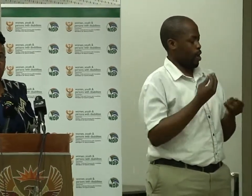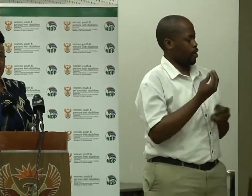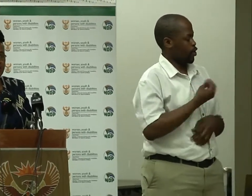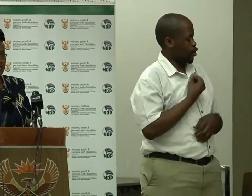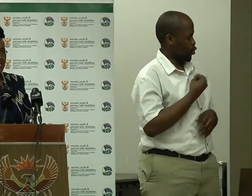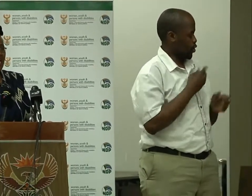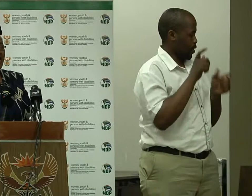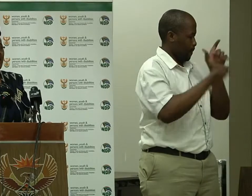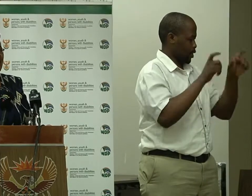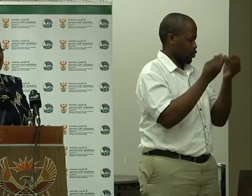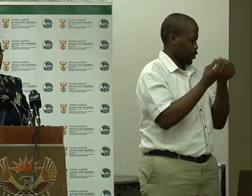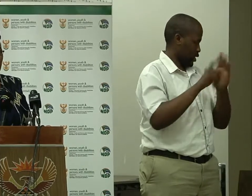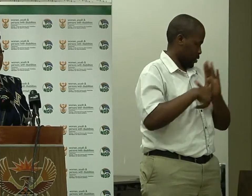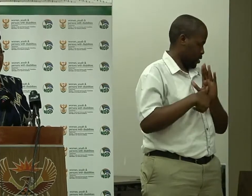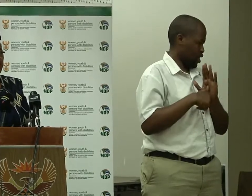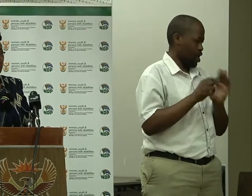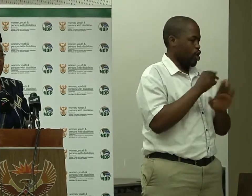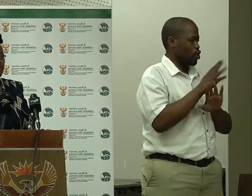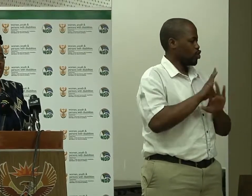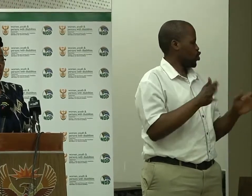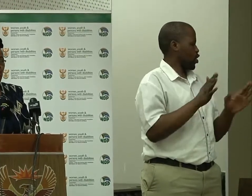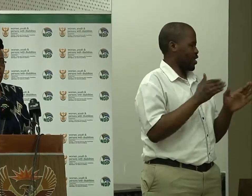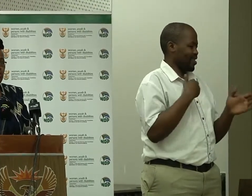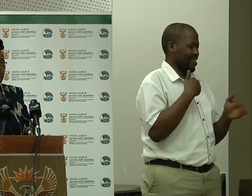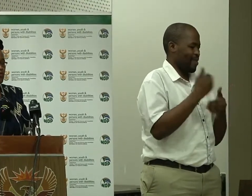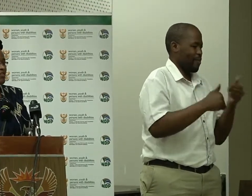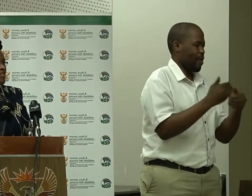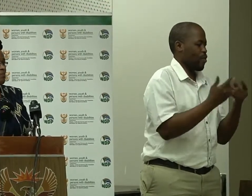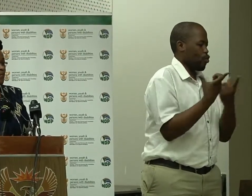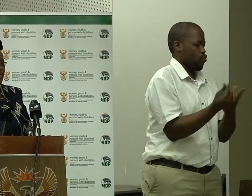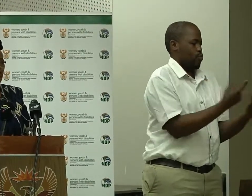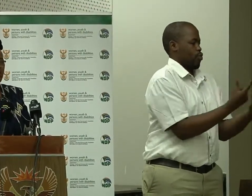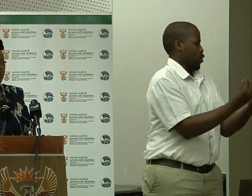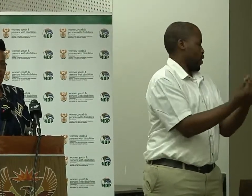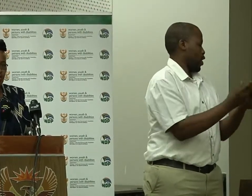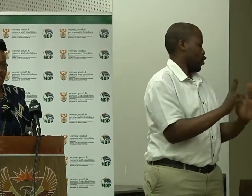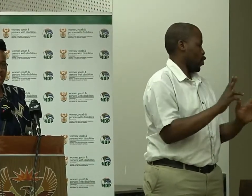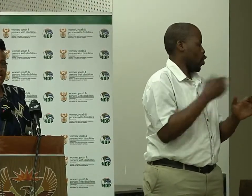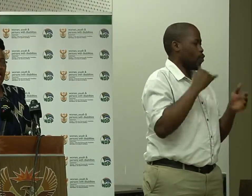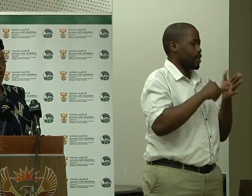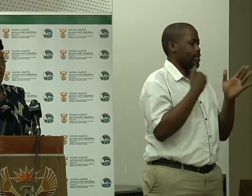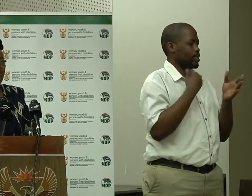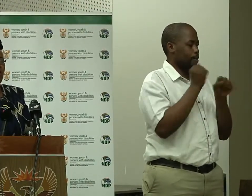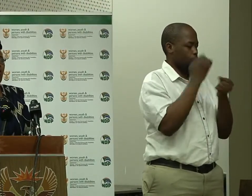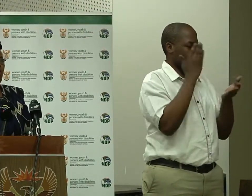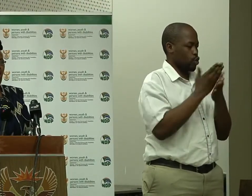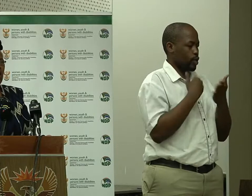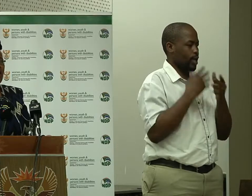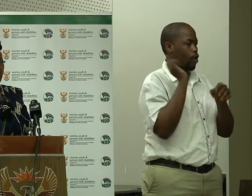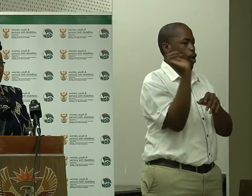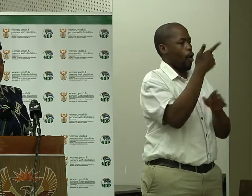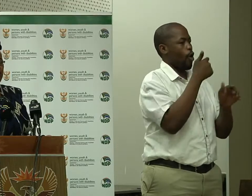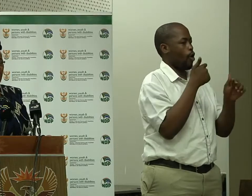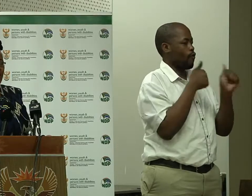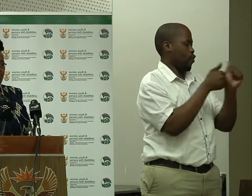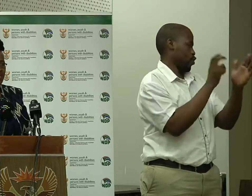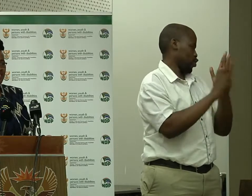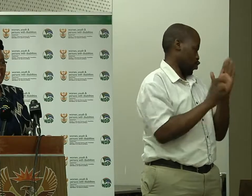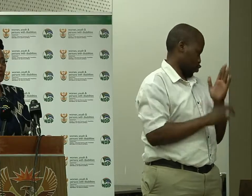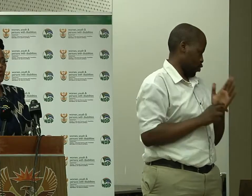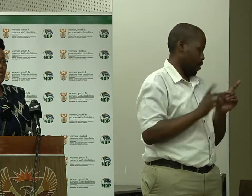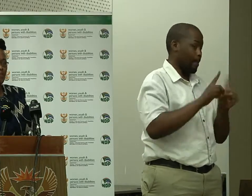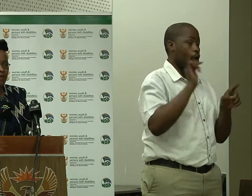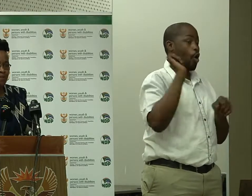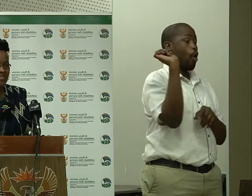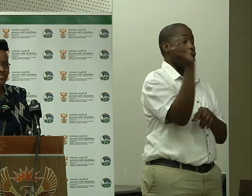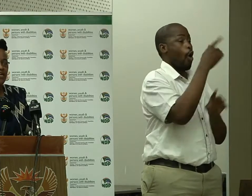with Disabilities is not an implementing body. We do not implement, we regulate. However, all government departments